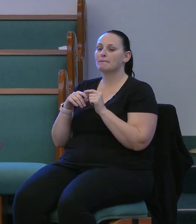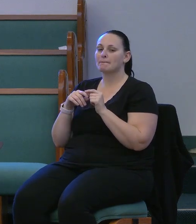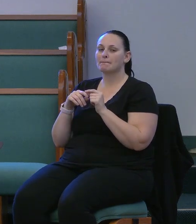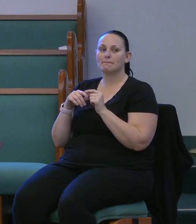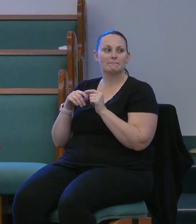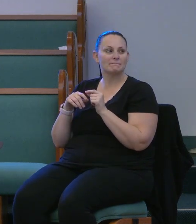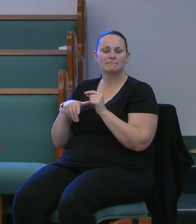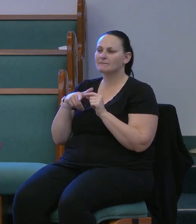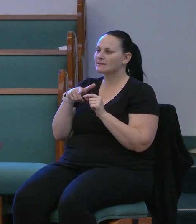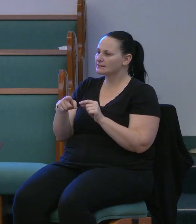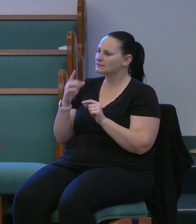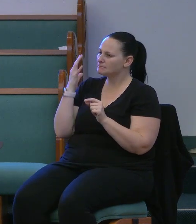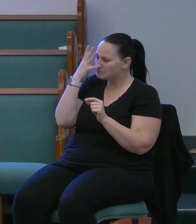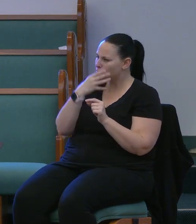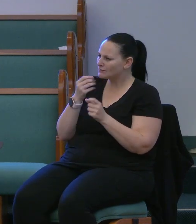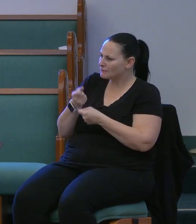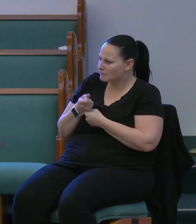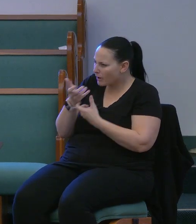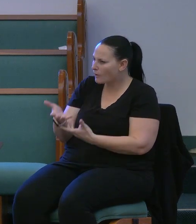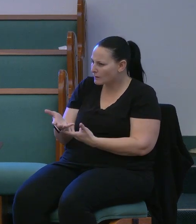It is a beautiful poem